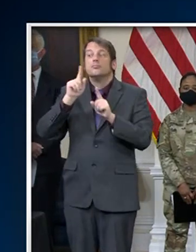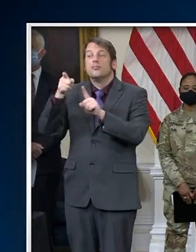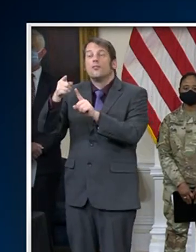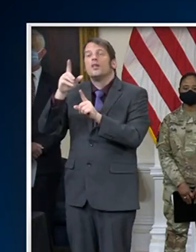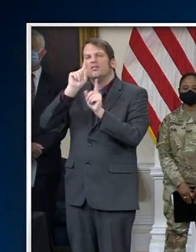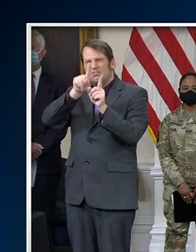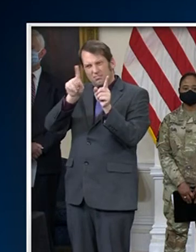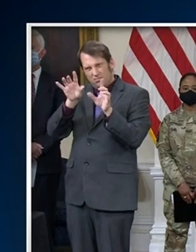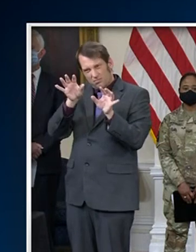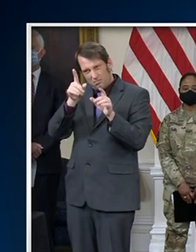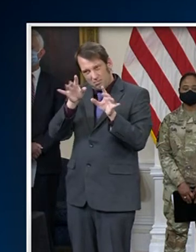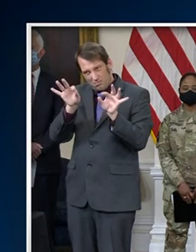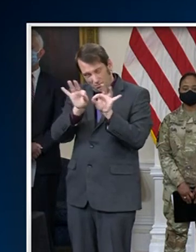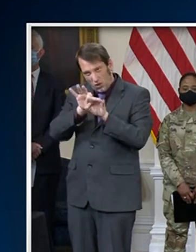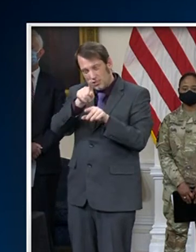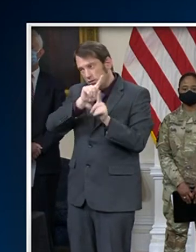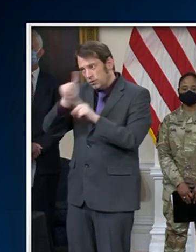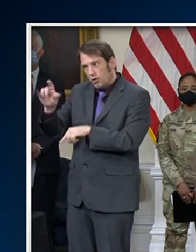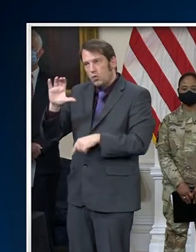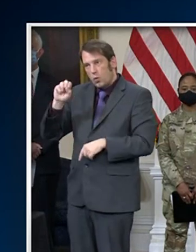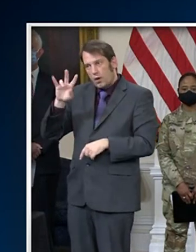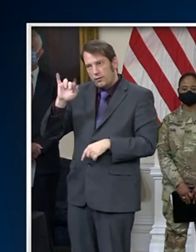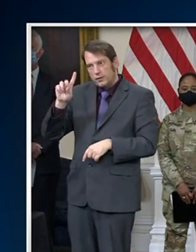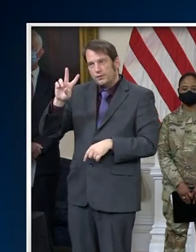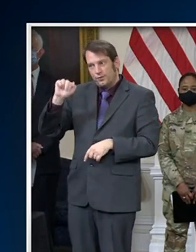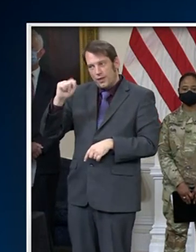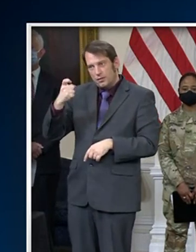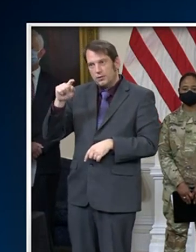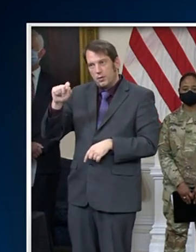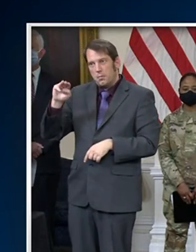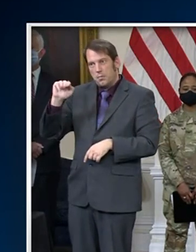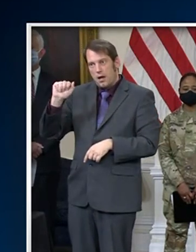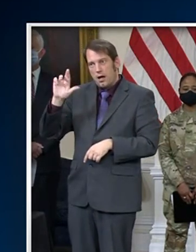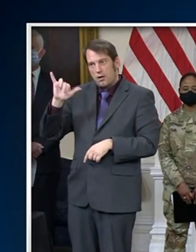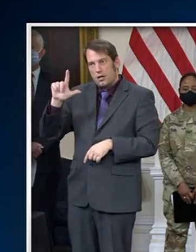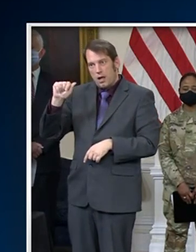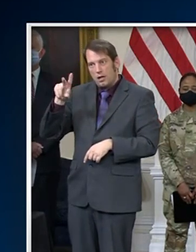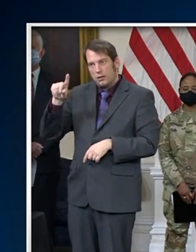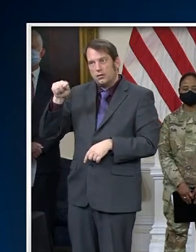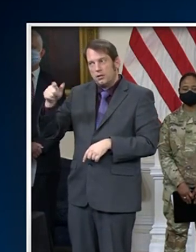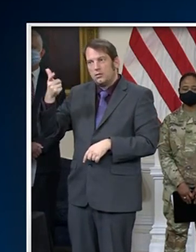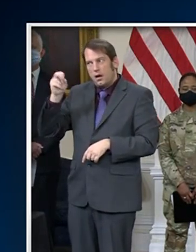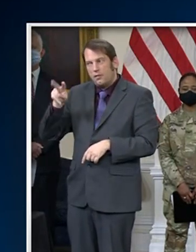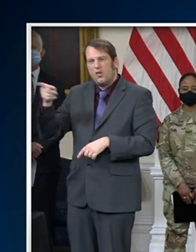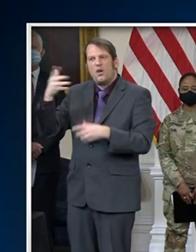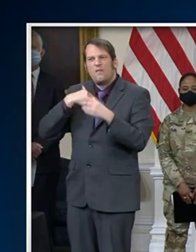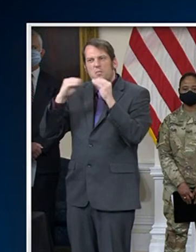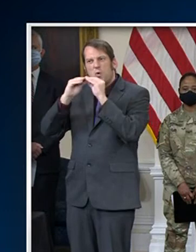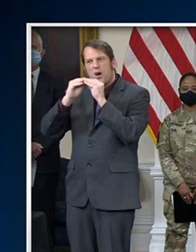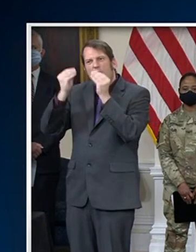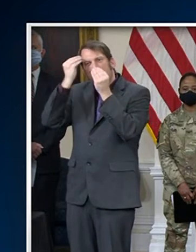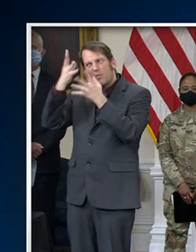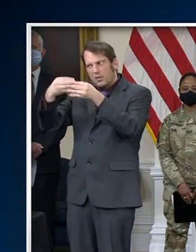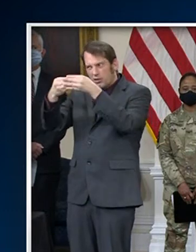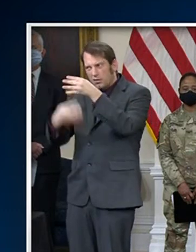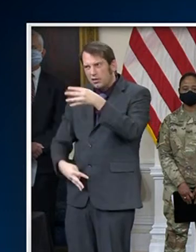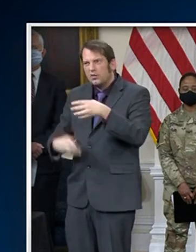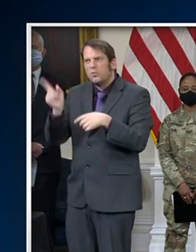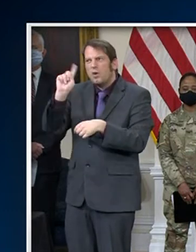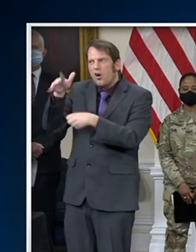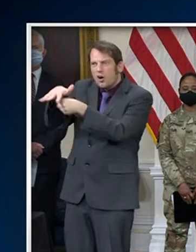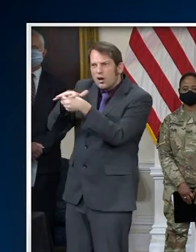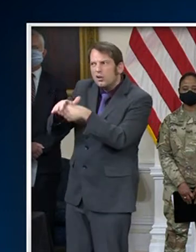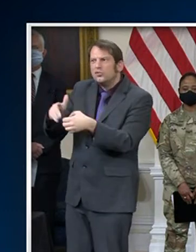covidvax.maryland.gov to find more information for each of the vaccination providers in your area. Because the